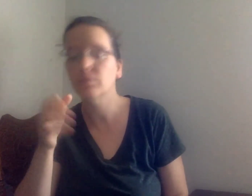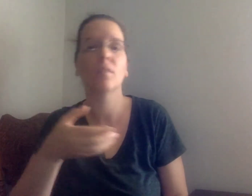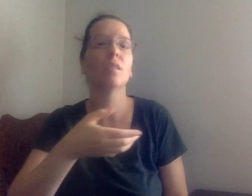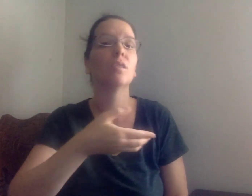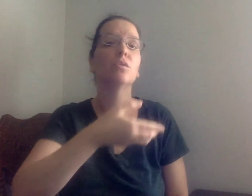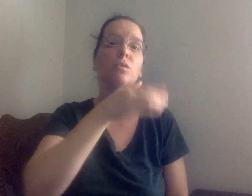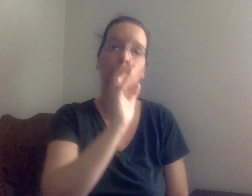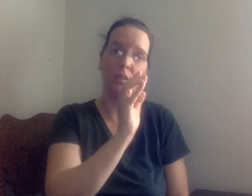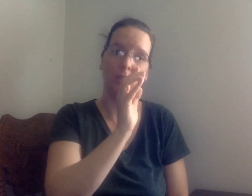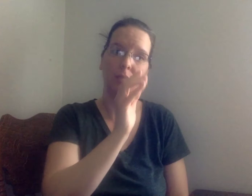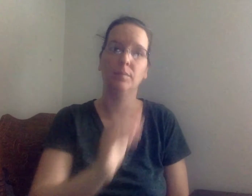A drink, drink.